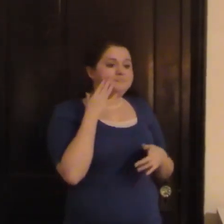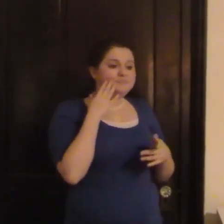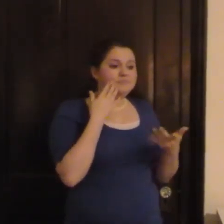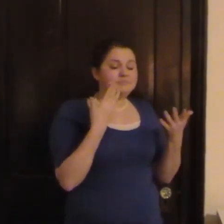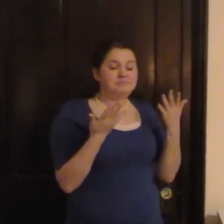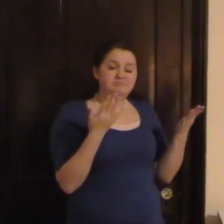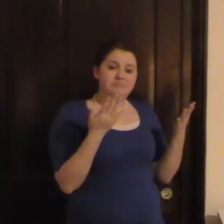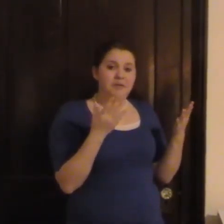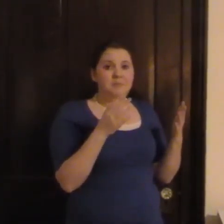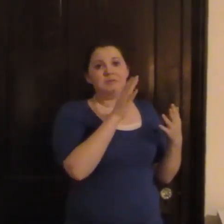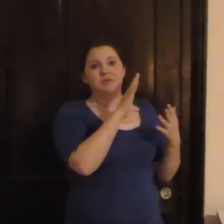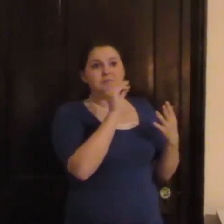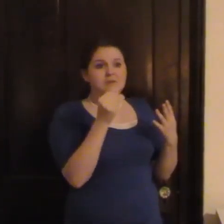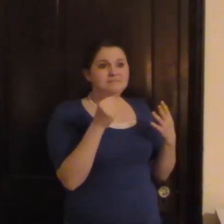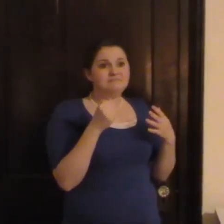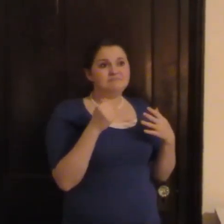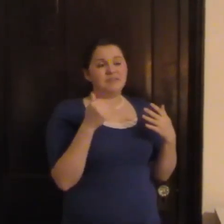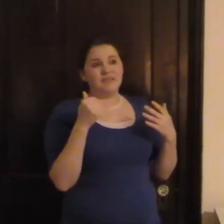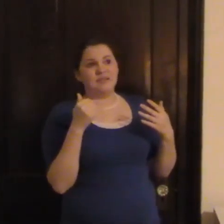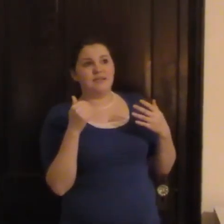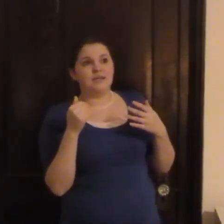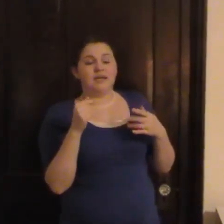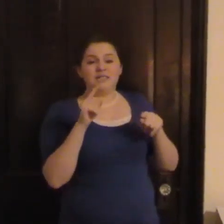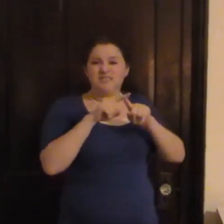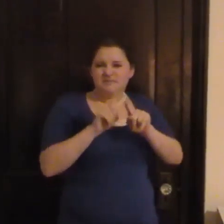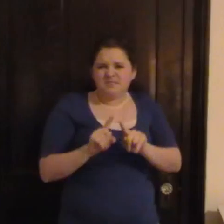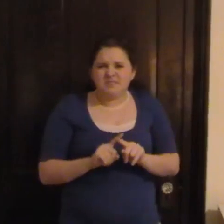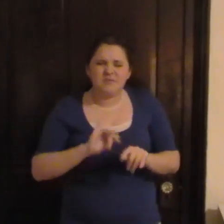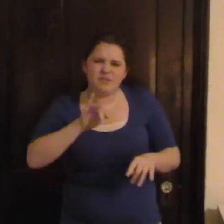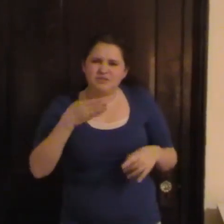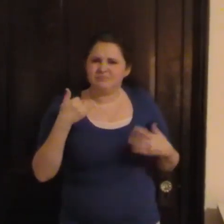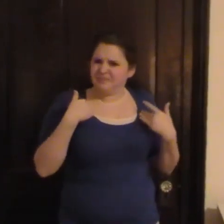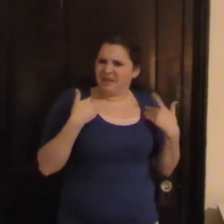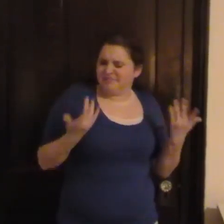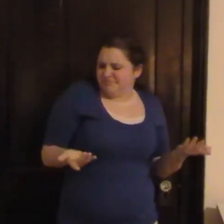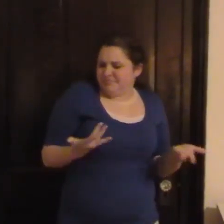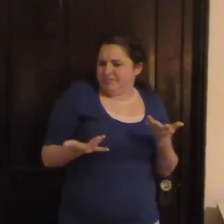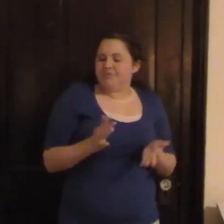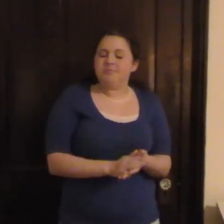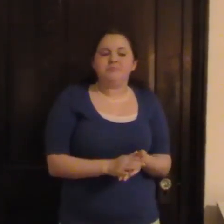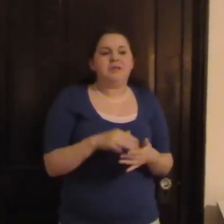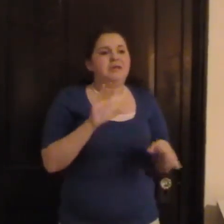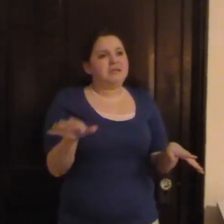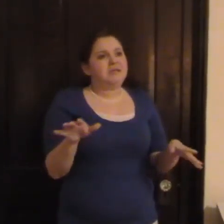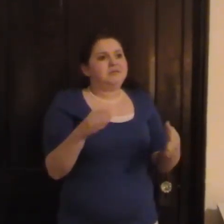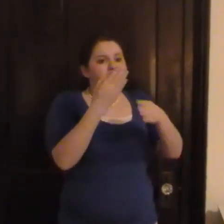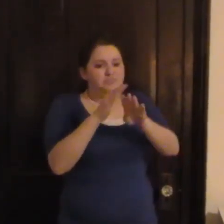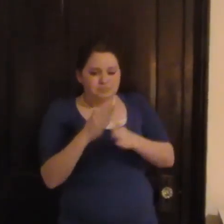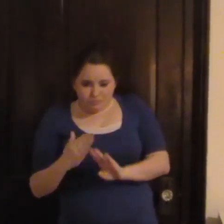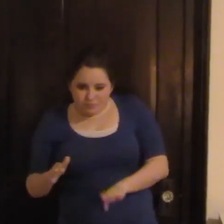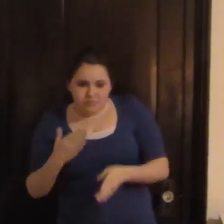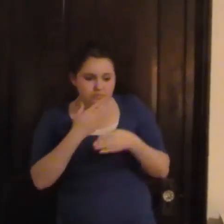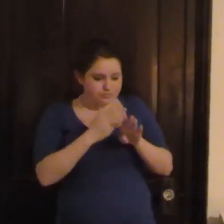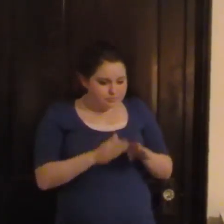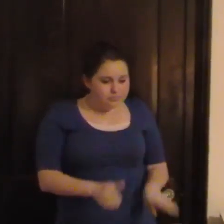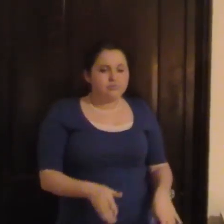corporation does different jobs, it will begin to actually compartmentalize which jobs were done by that individual. The reason that's so much nicer